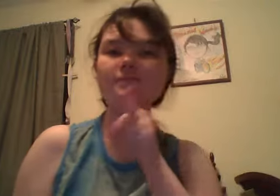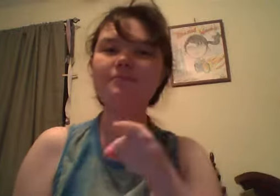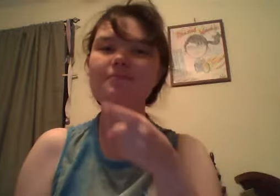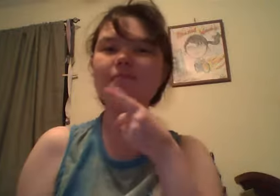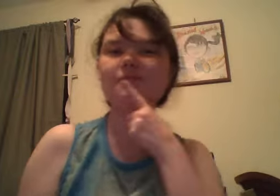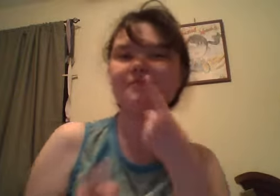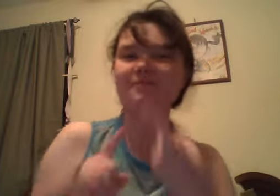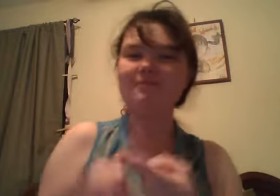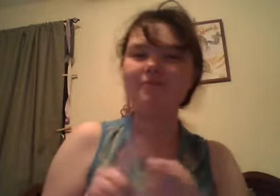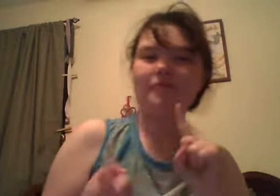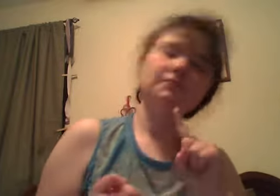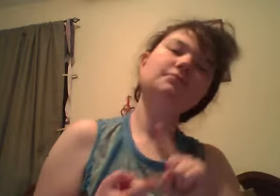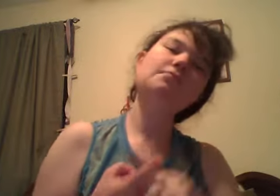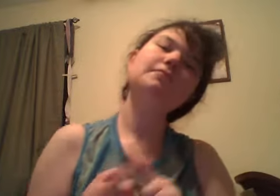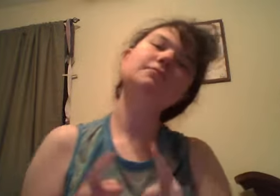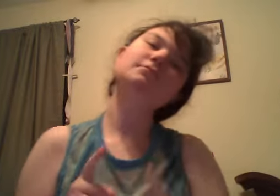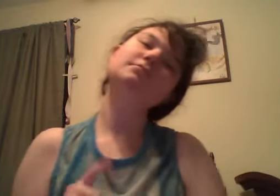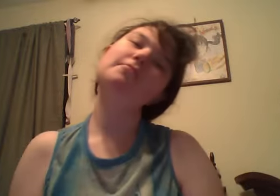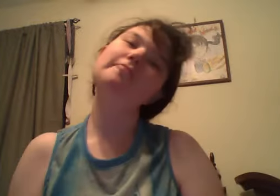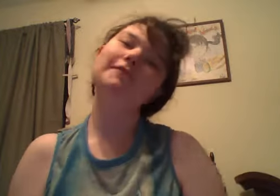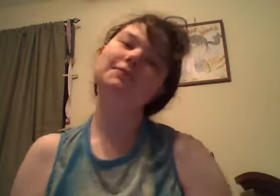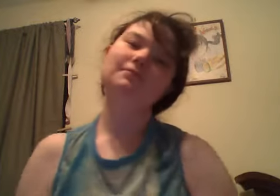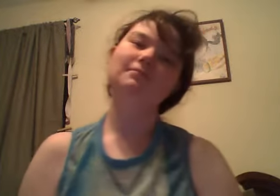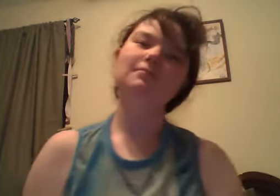You're a true friend